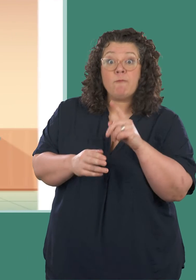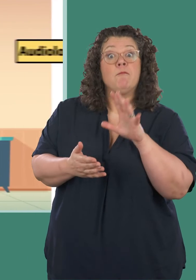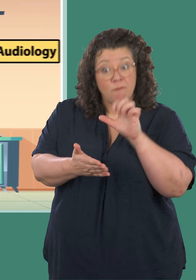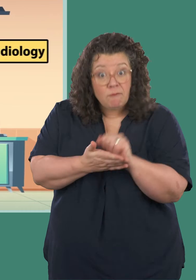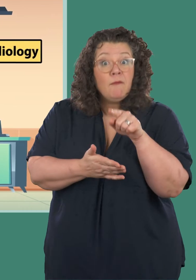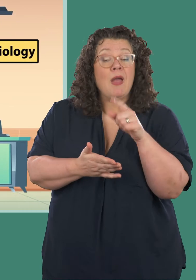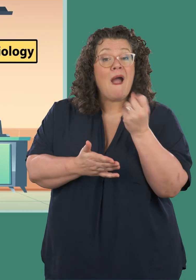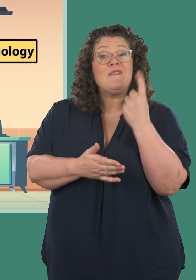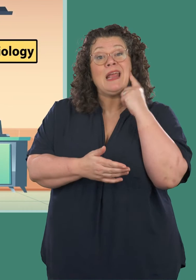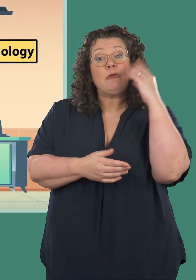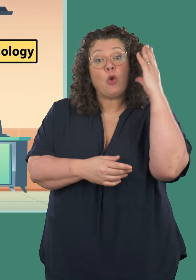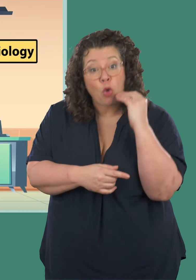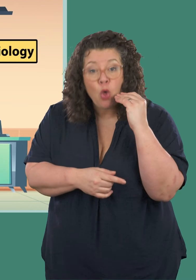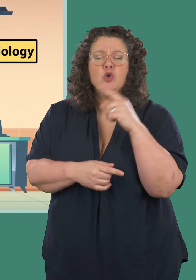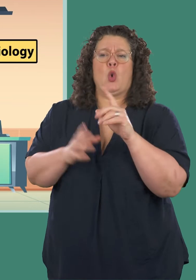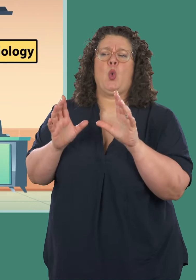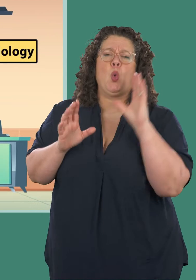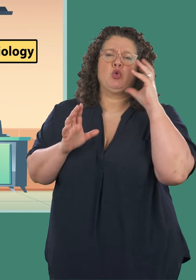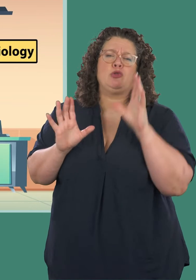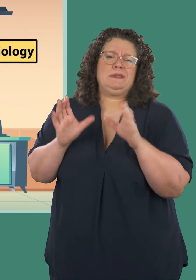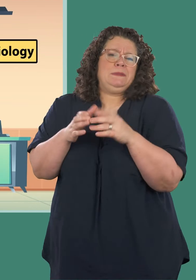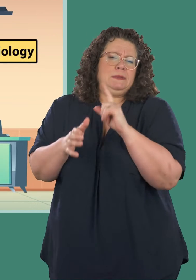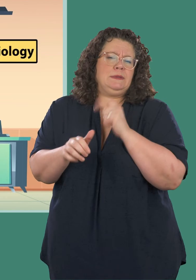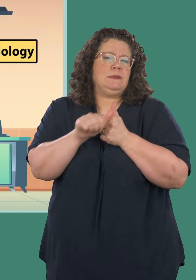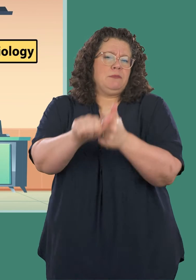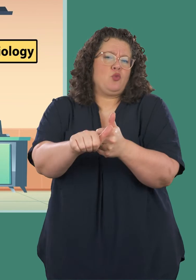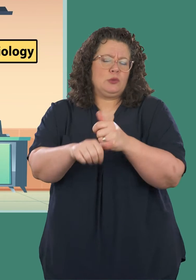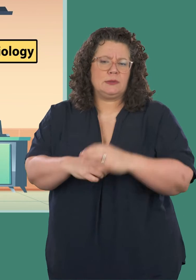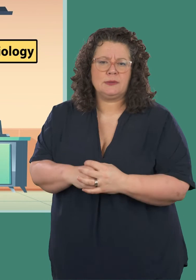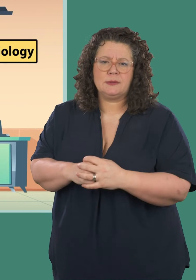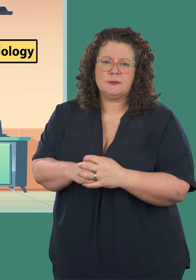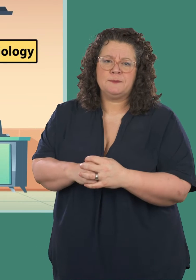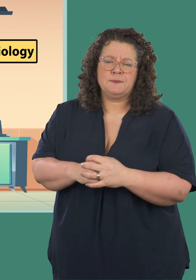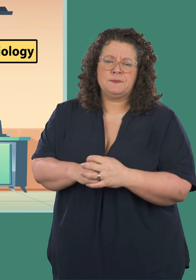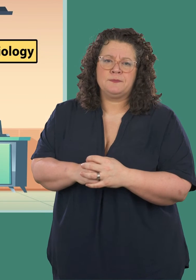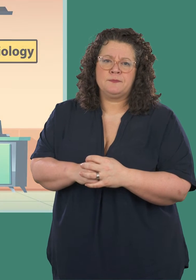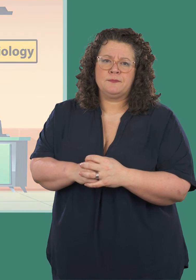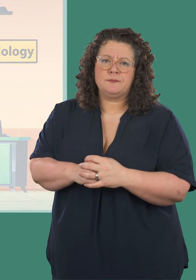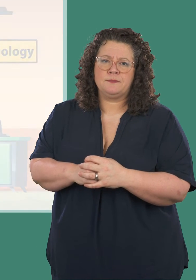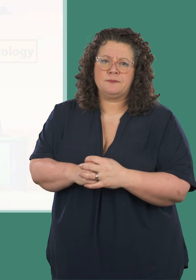If Dylan is found to have a hearing loss, the audiology team will offer further support.